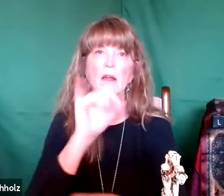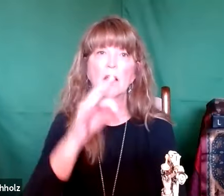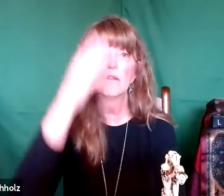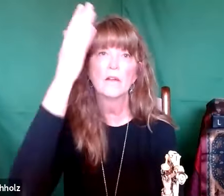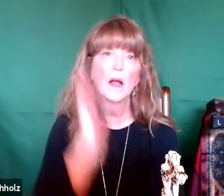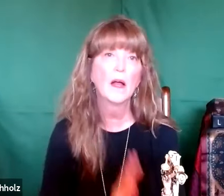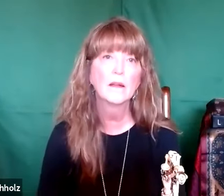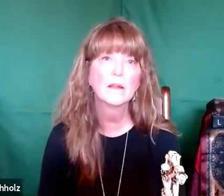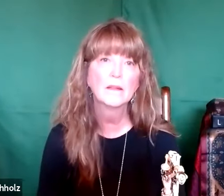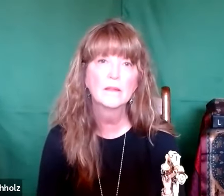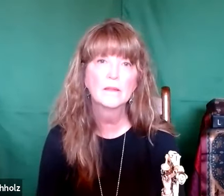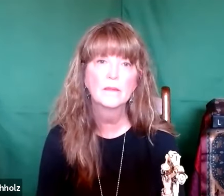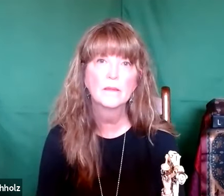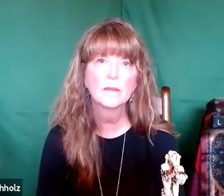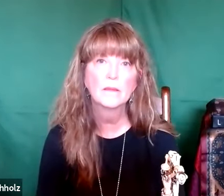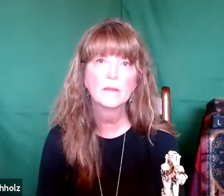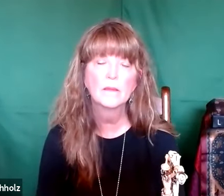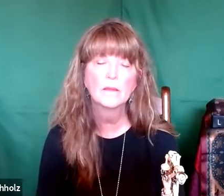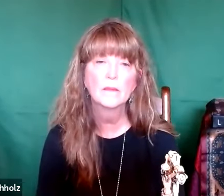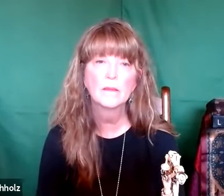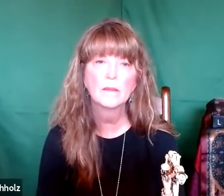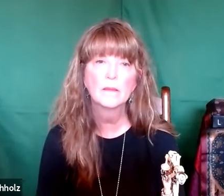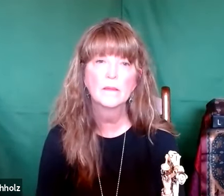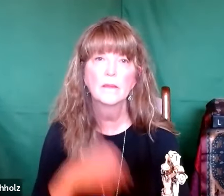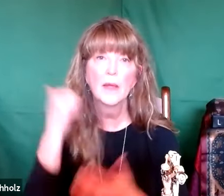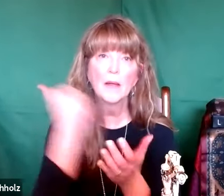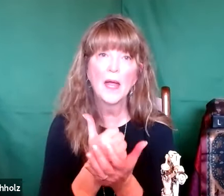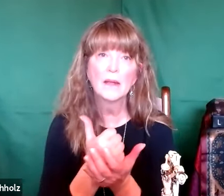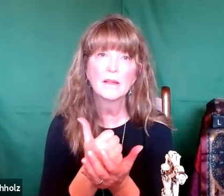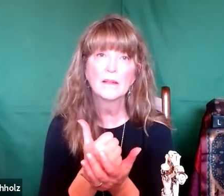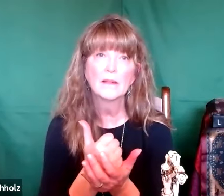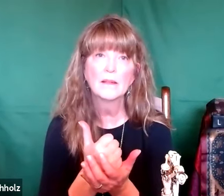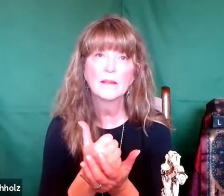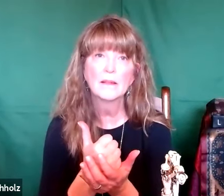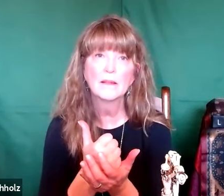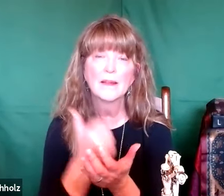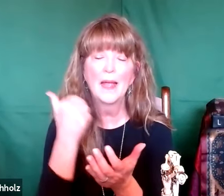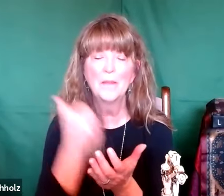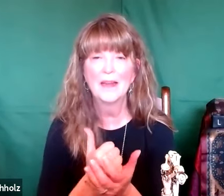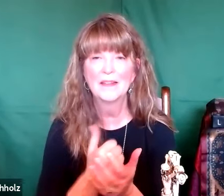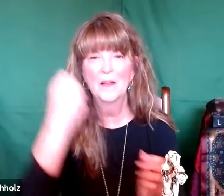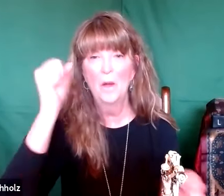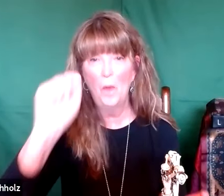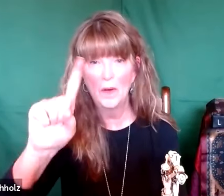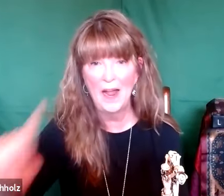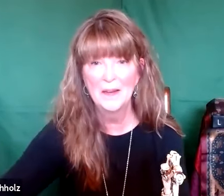This is truly the Son of God. Amen and amen.